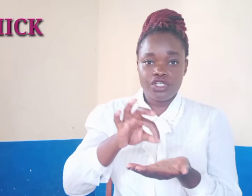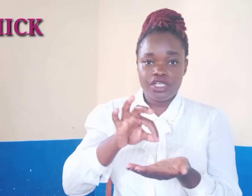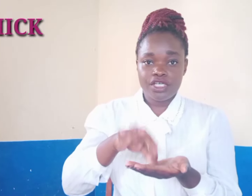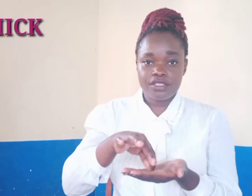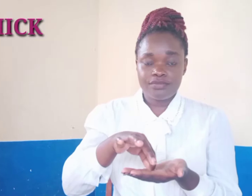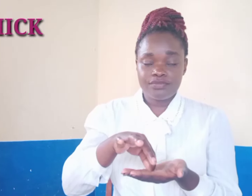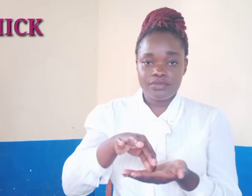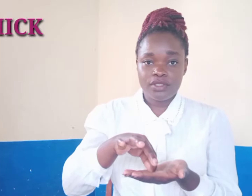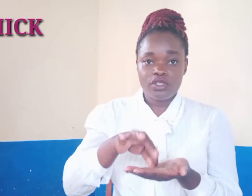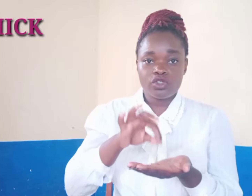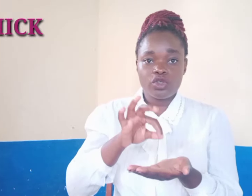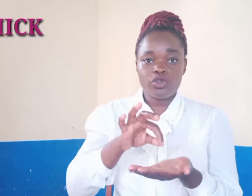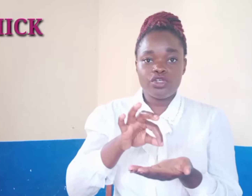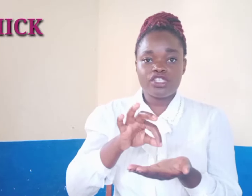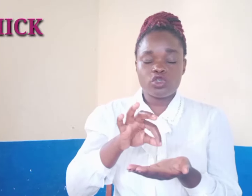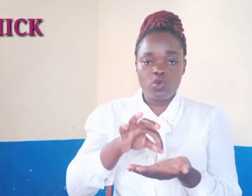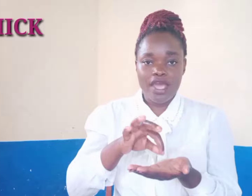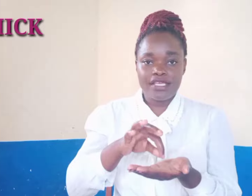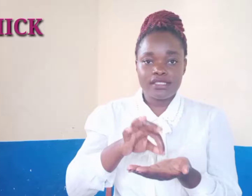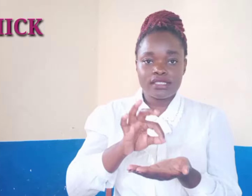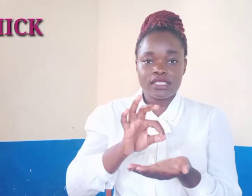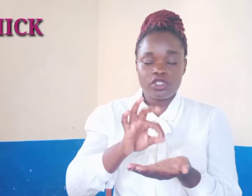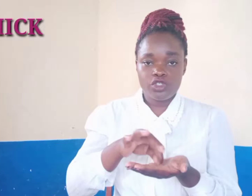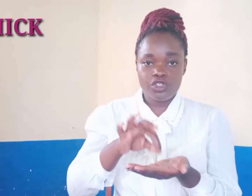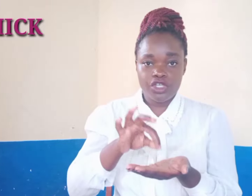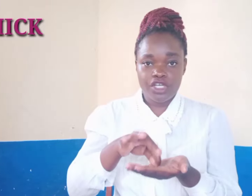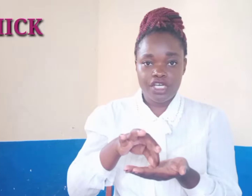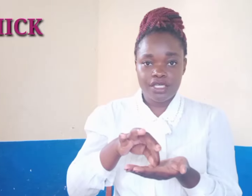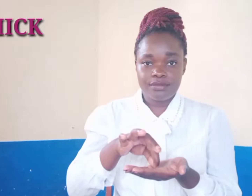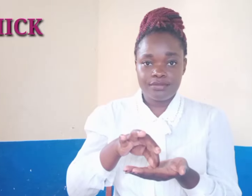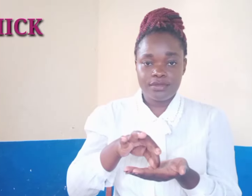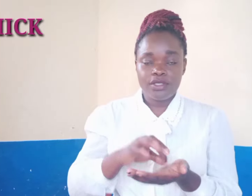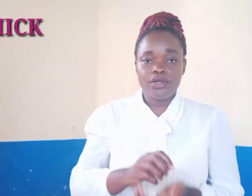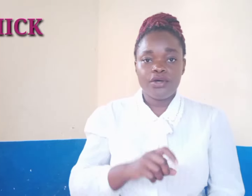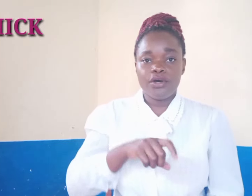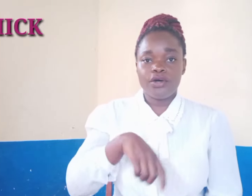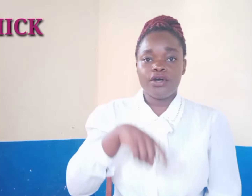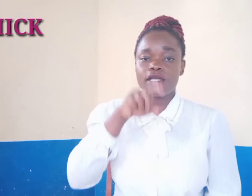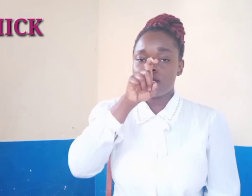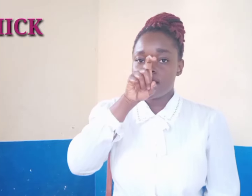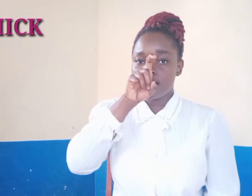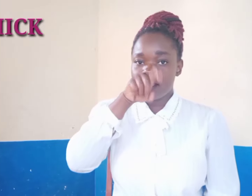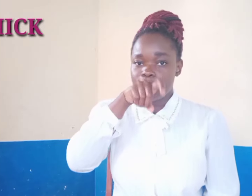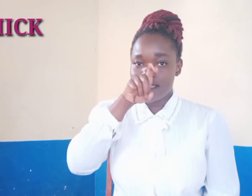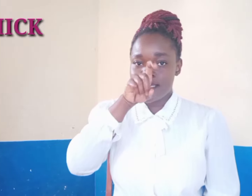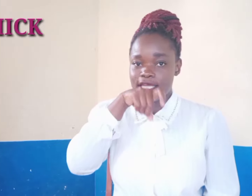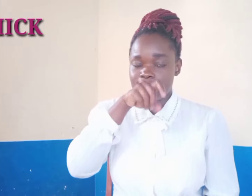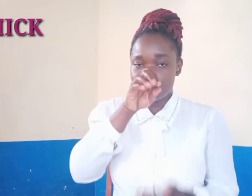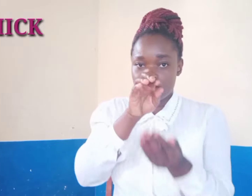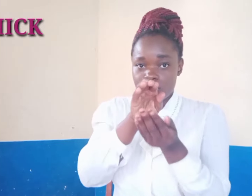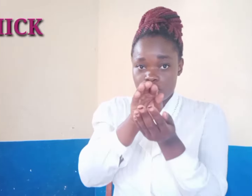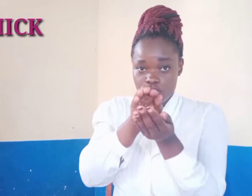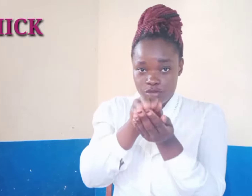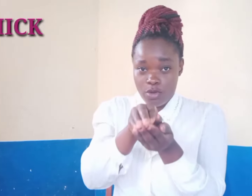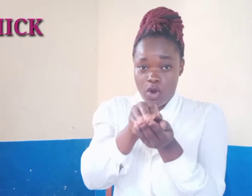Cheek. So you do it twice, cheek, or hen small,